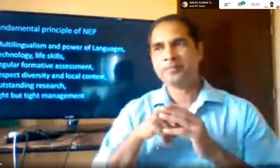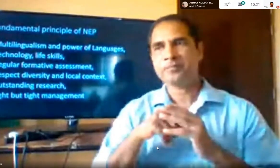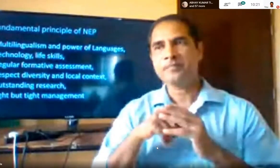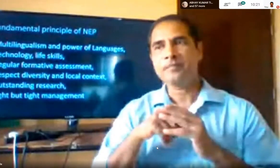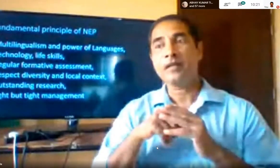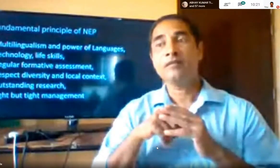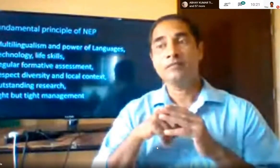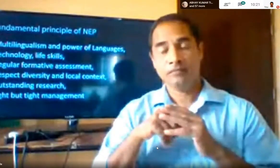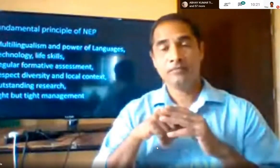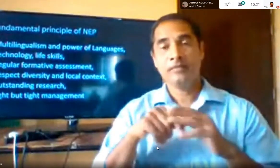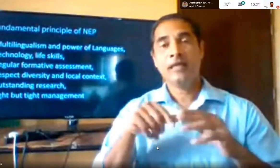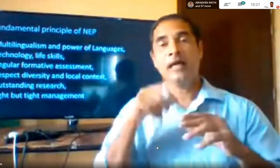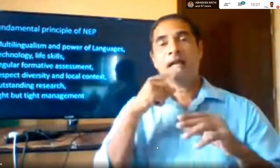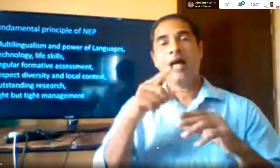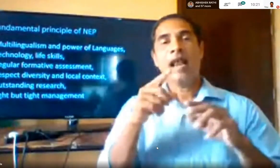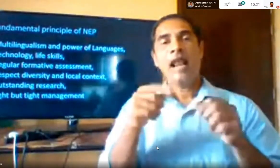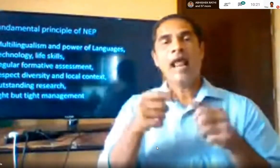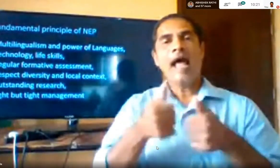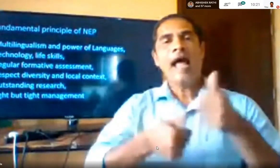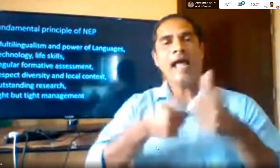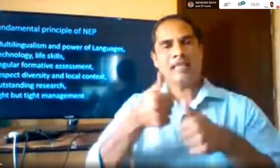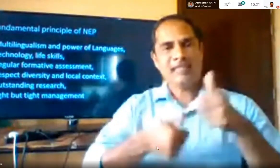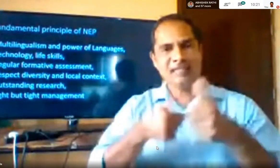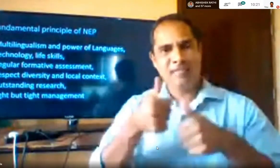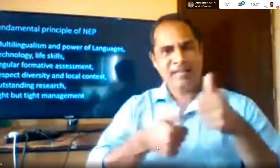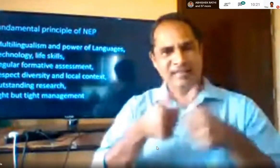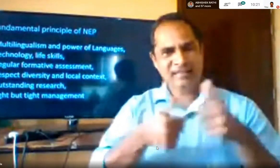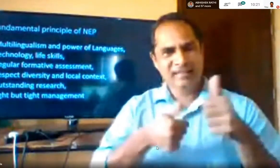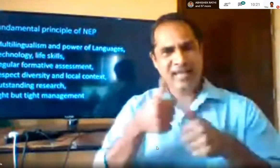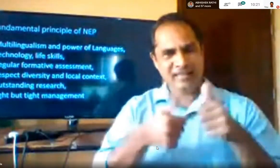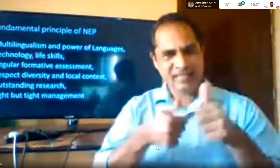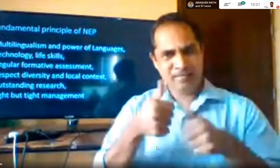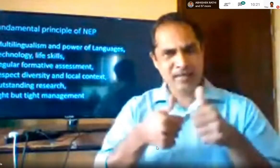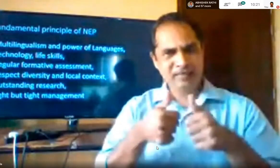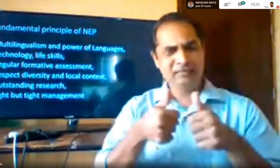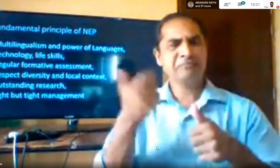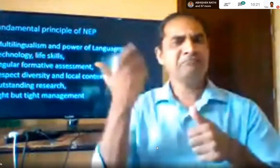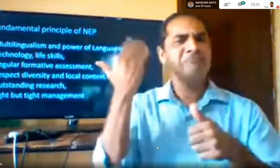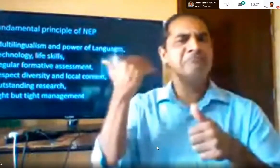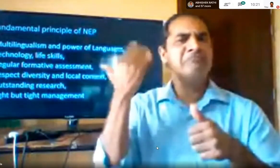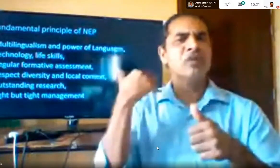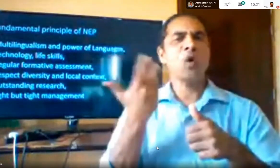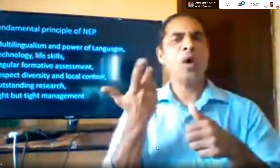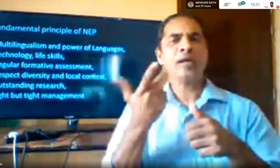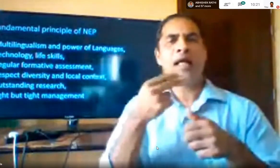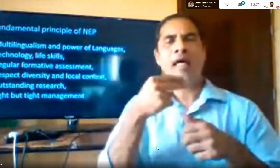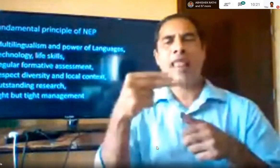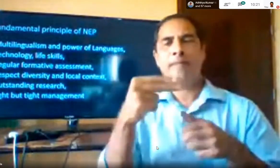We have to encourage them learning their mother tongue. Then exams.